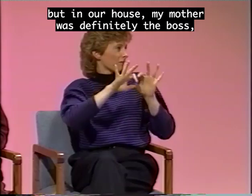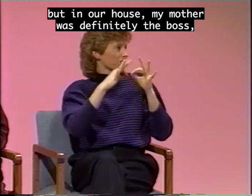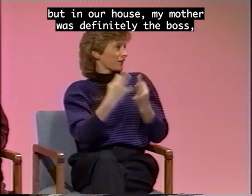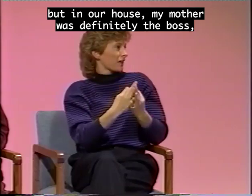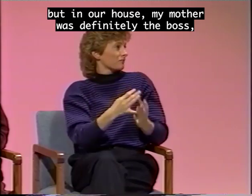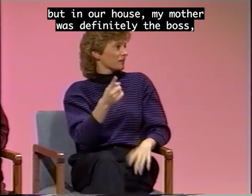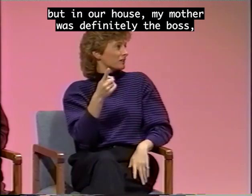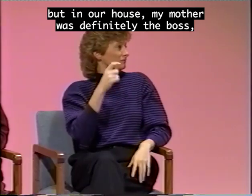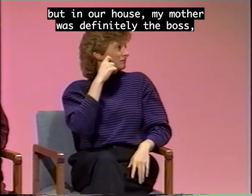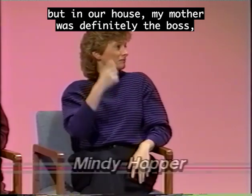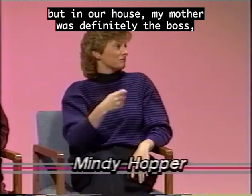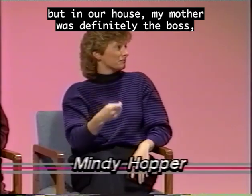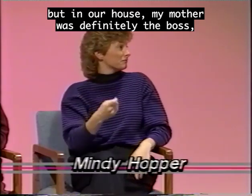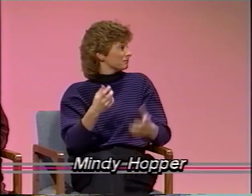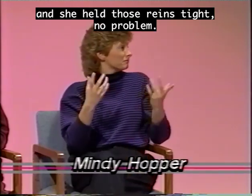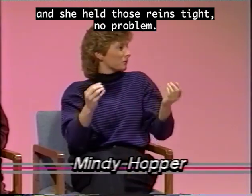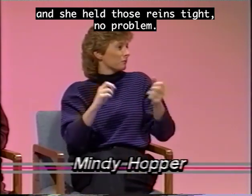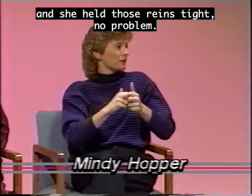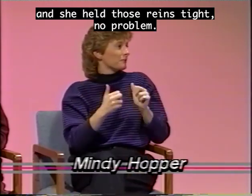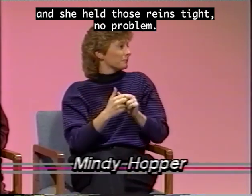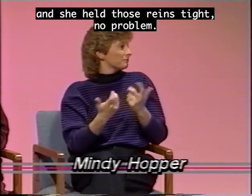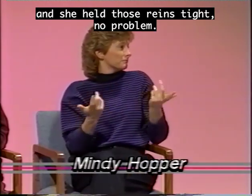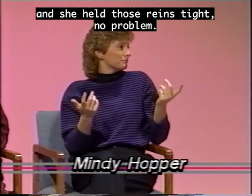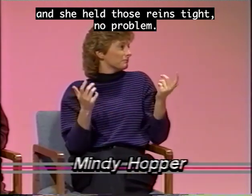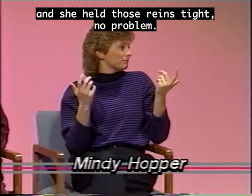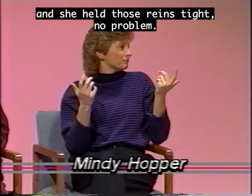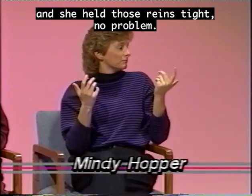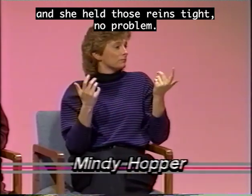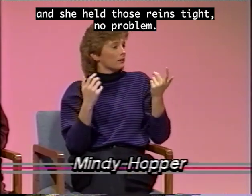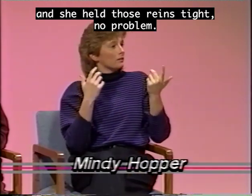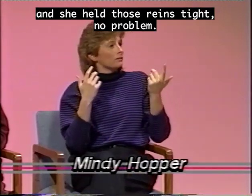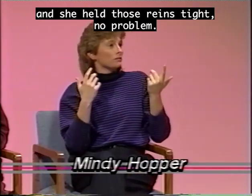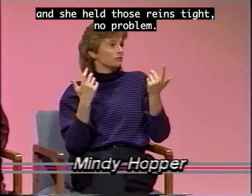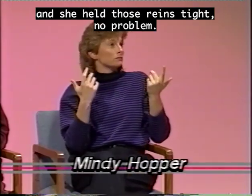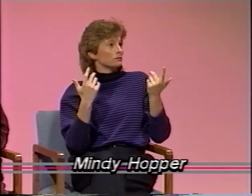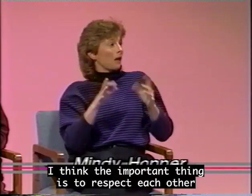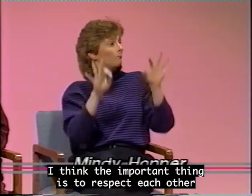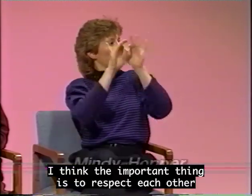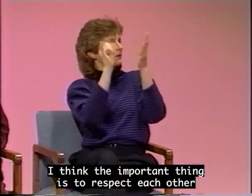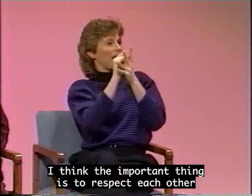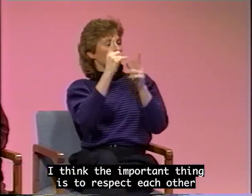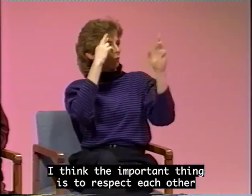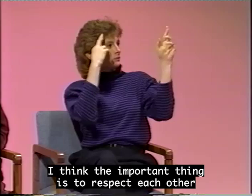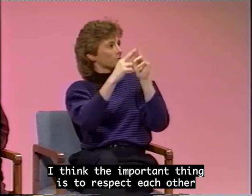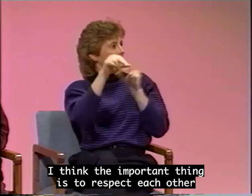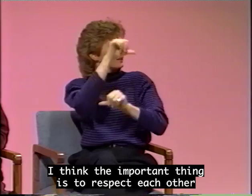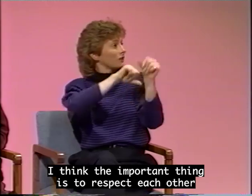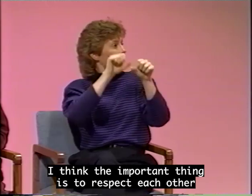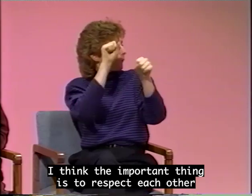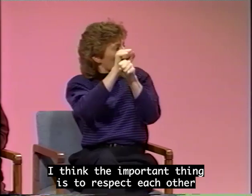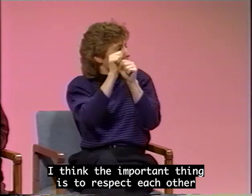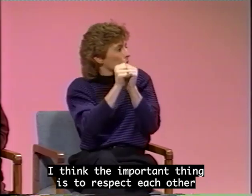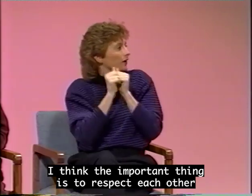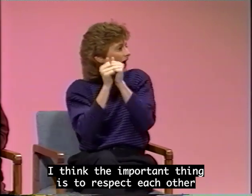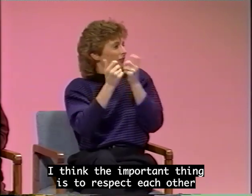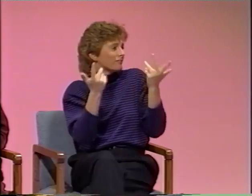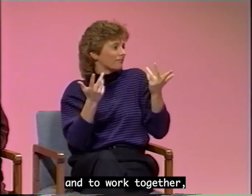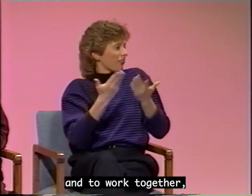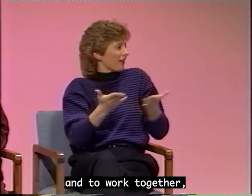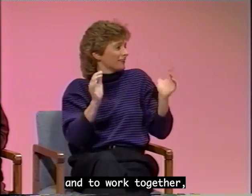my mother was definitely the boss, and she held those reins tight. No problem. I think the important thing is to respect each other and to